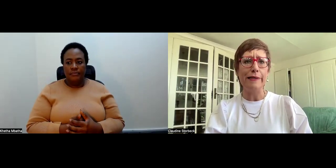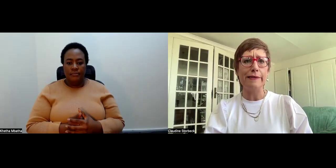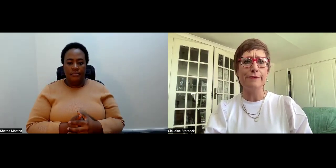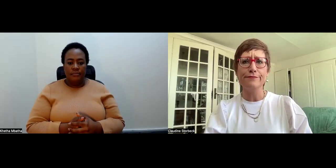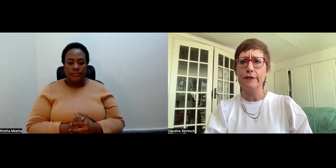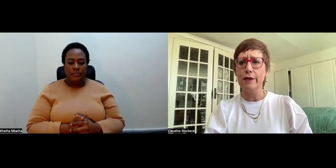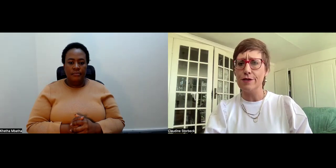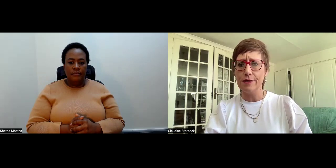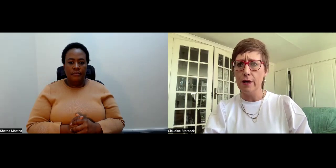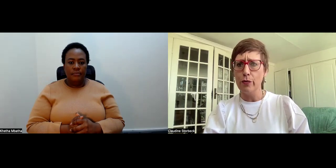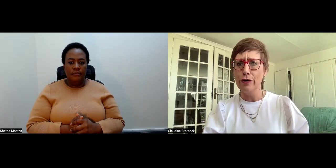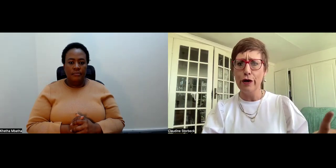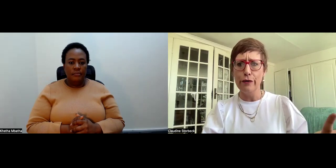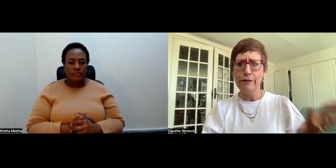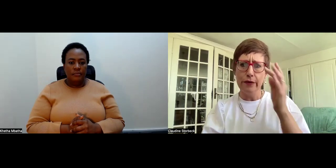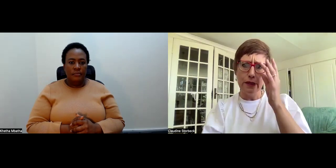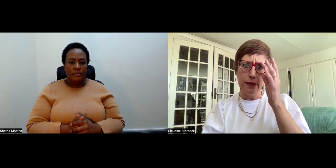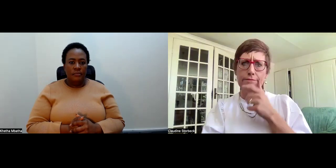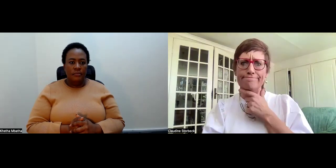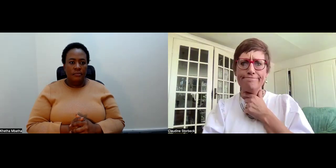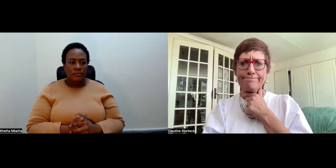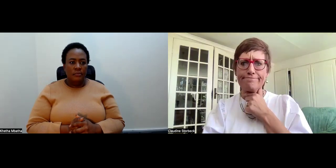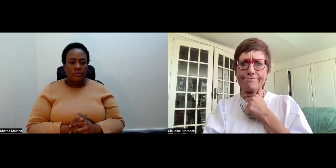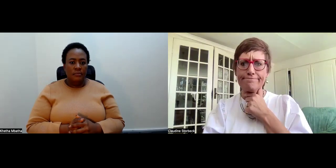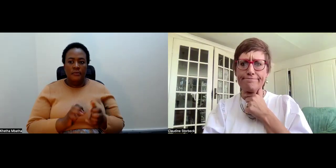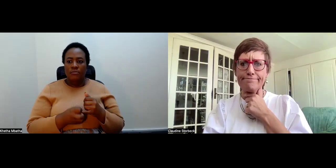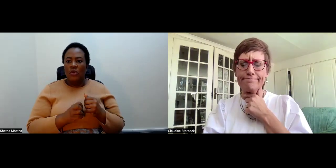well, guys, won't go.